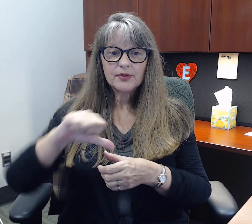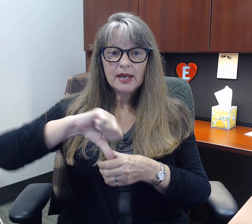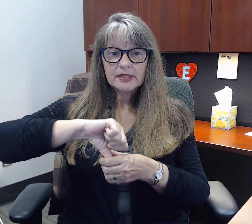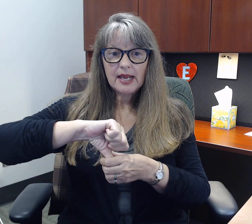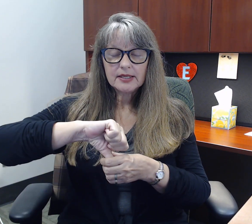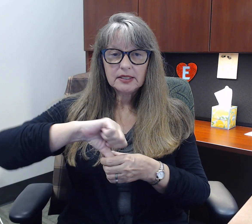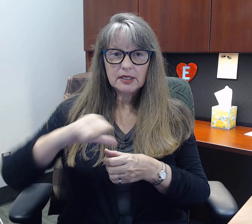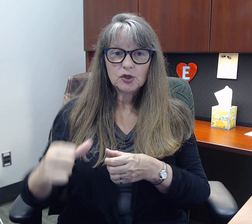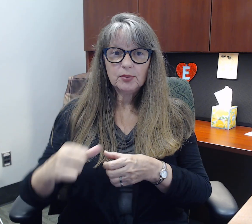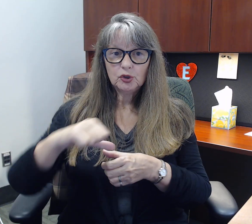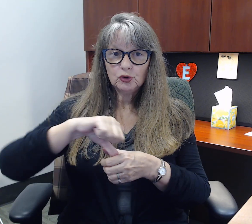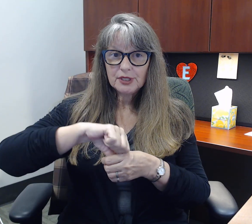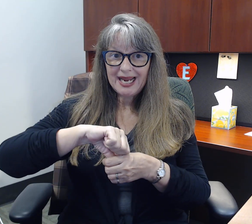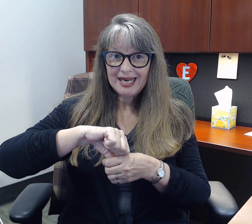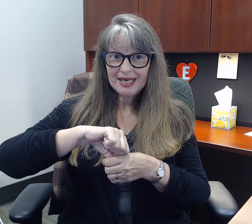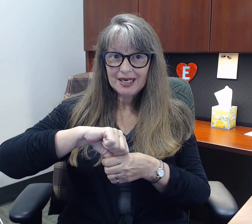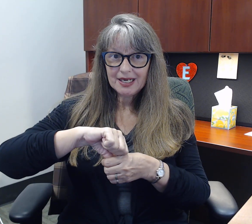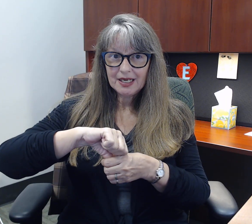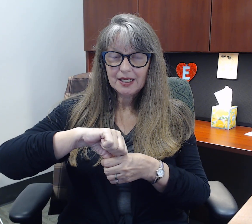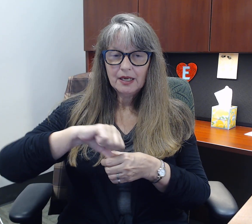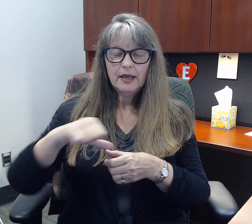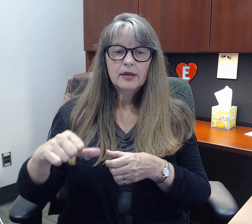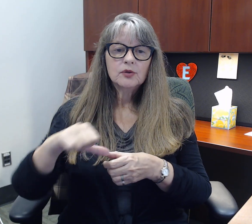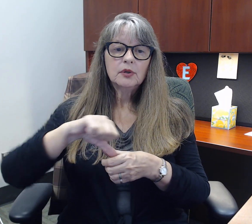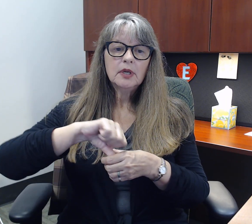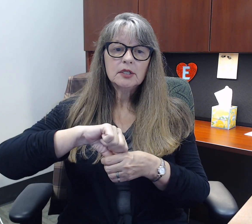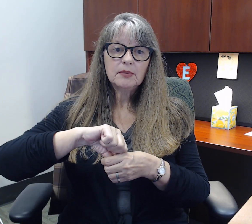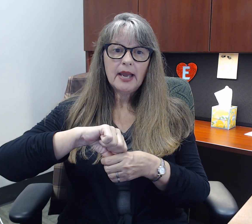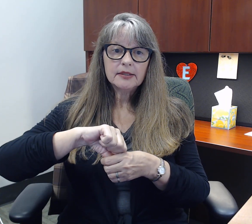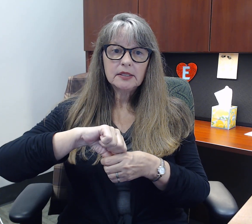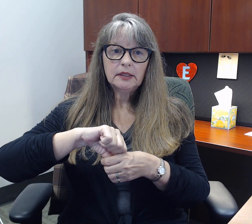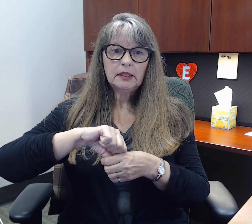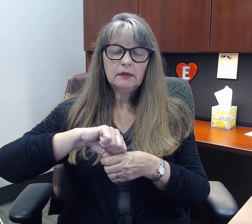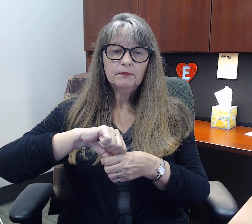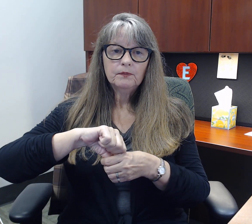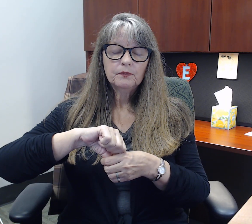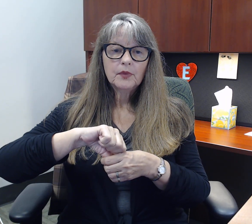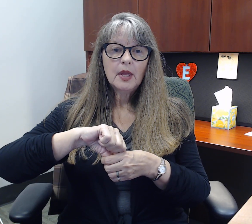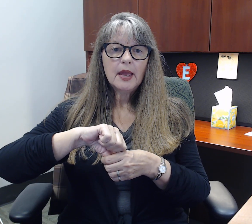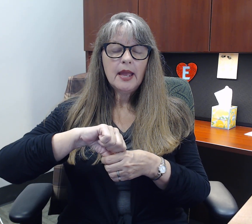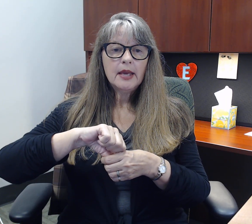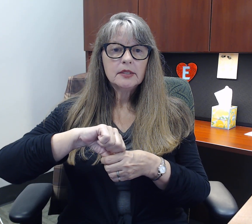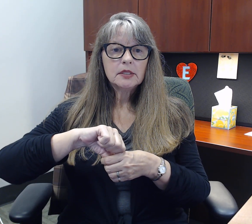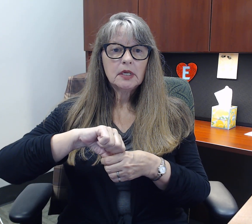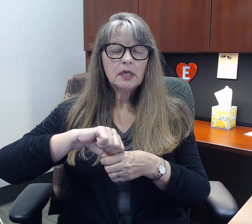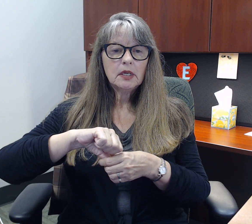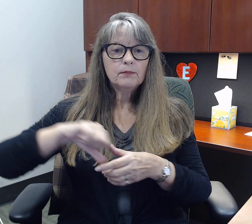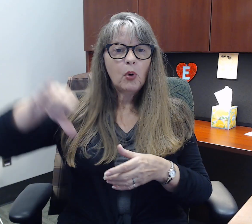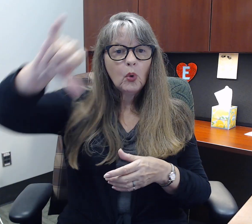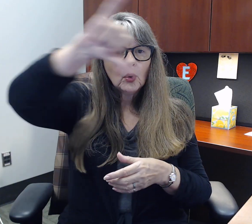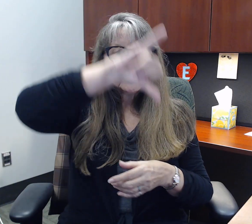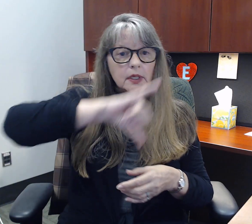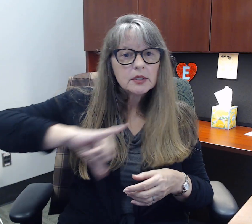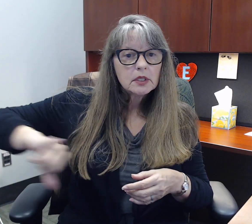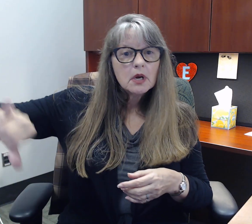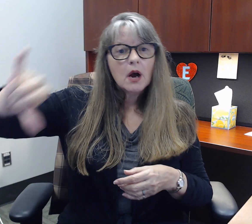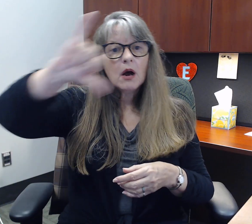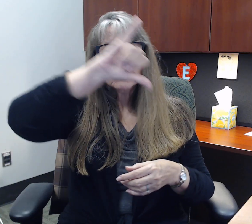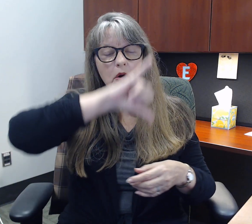that is gasoline because you put it in your tank. So he got some gasoline, and he poured it all